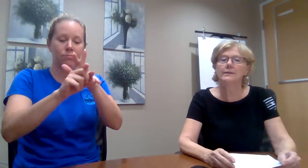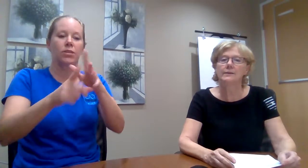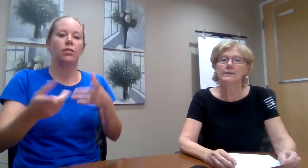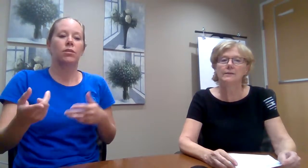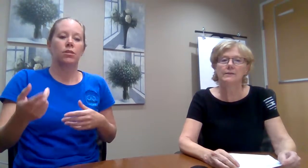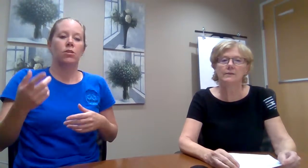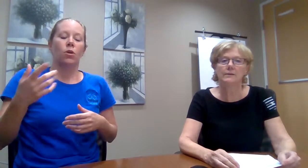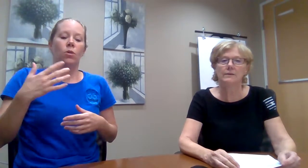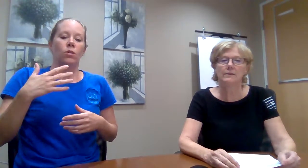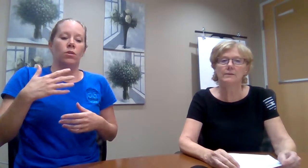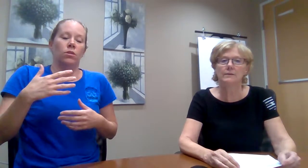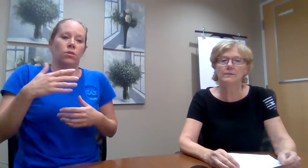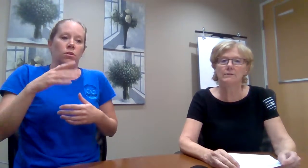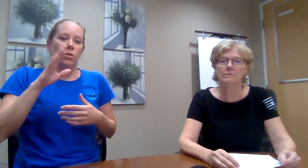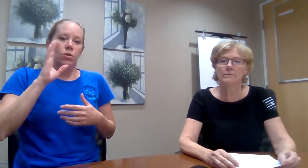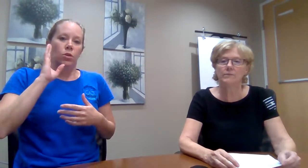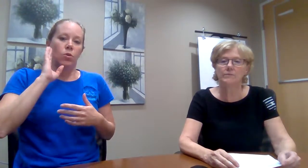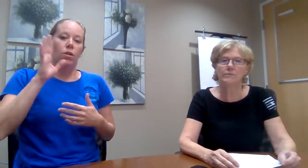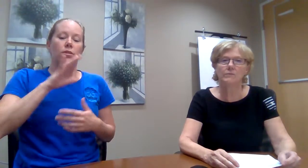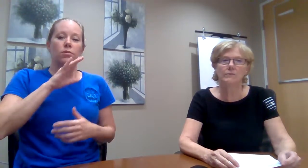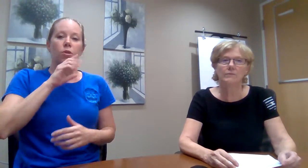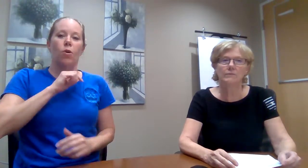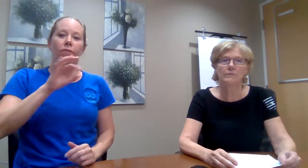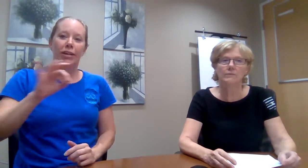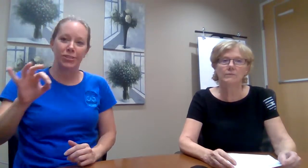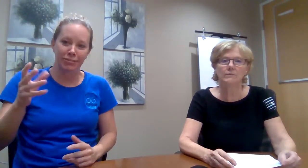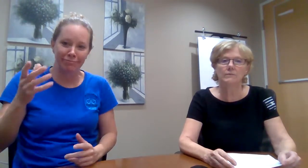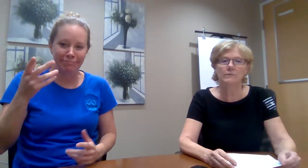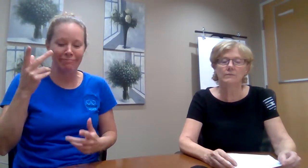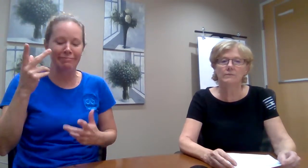Technical difficulties. We'll have to do it the old-fashioned way.